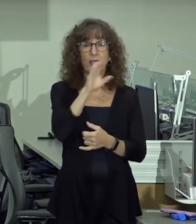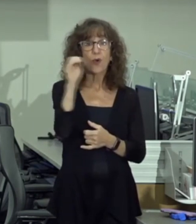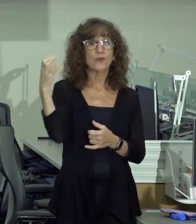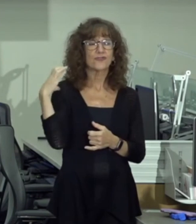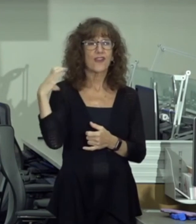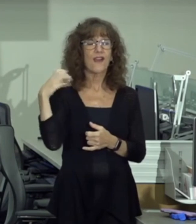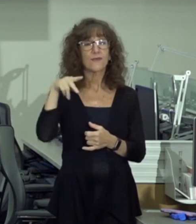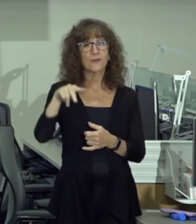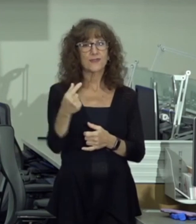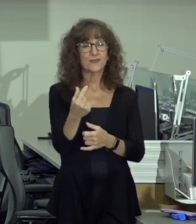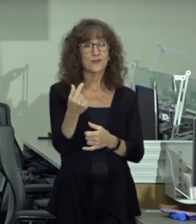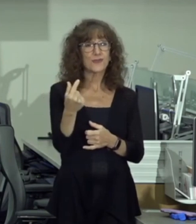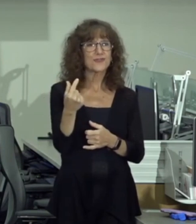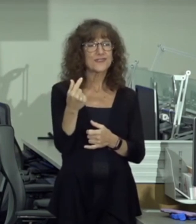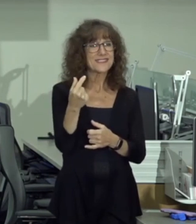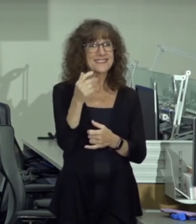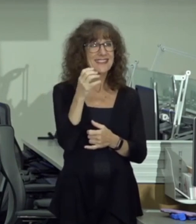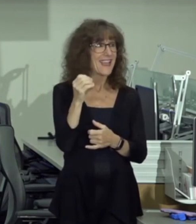George's Forward Task Force.